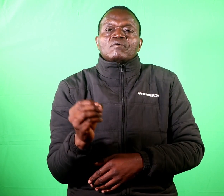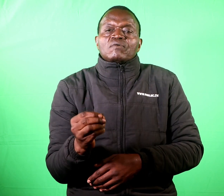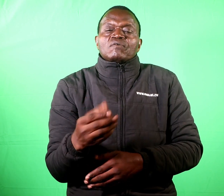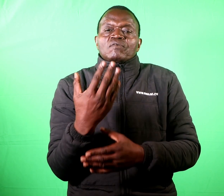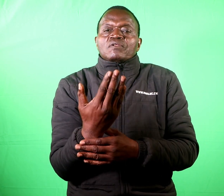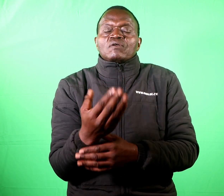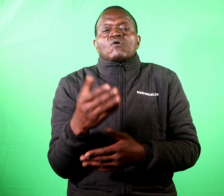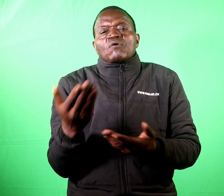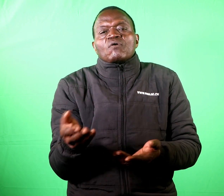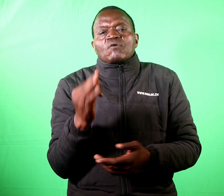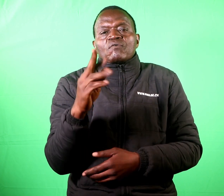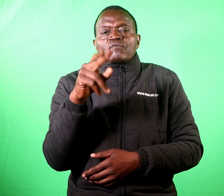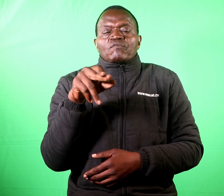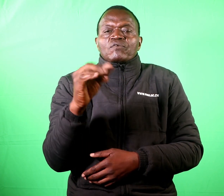Vegetable or fruits production,